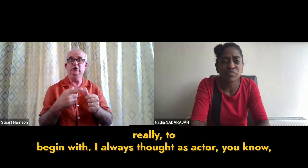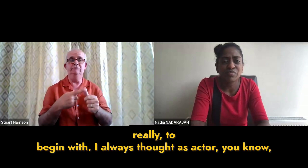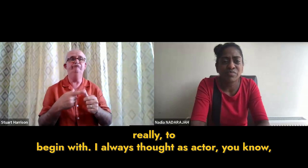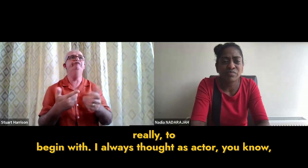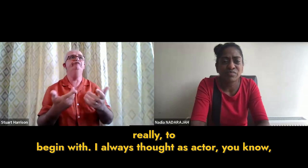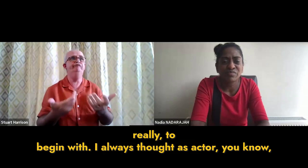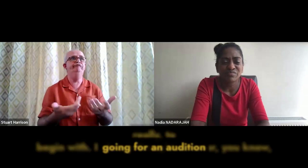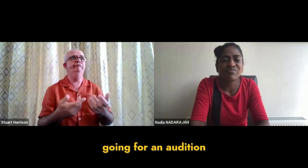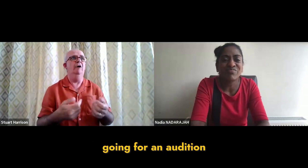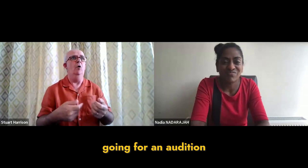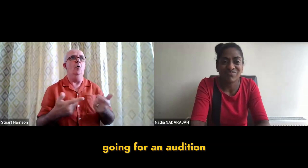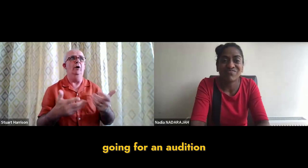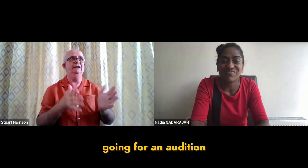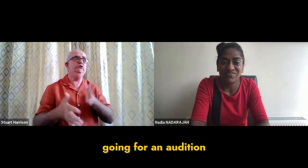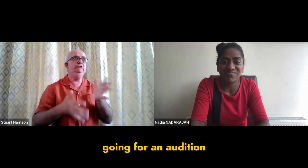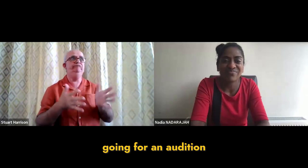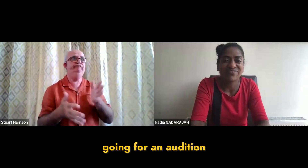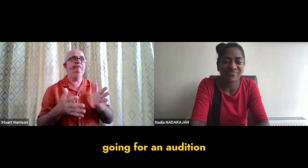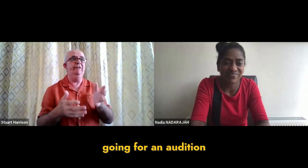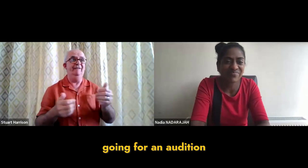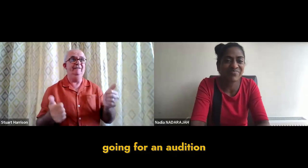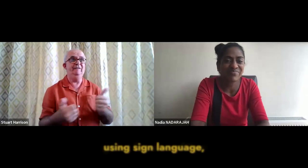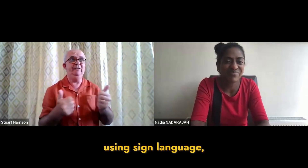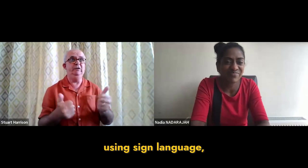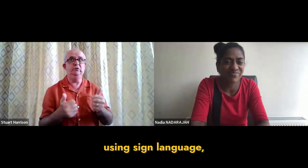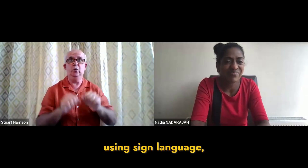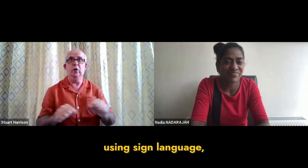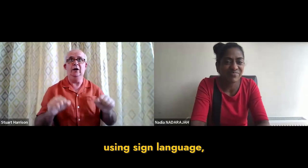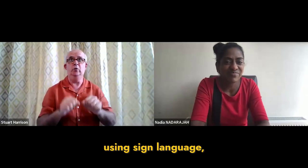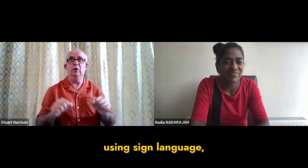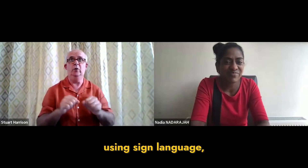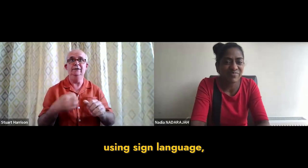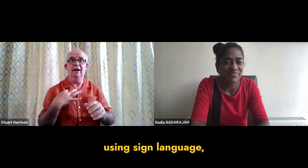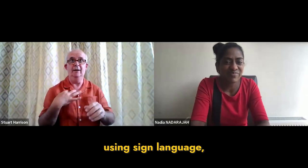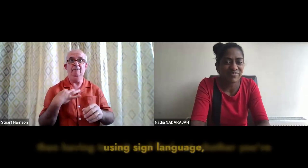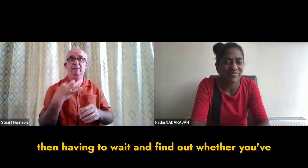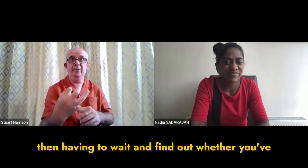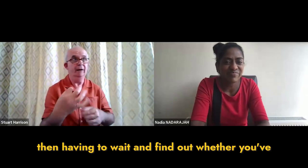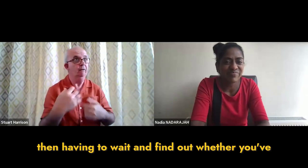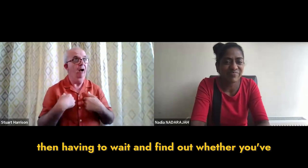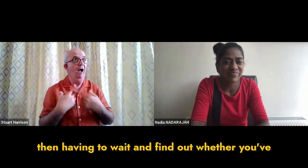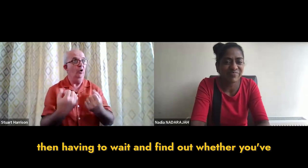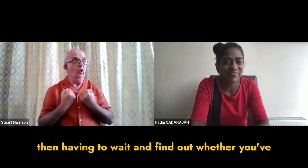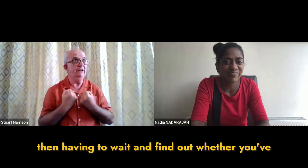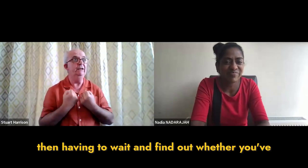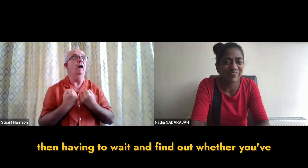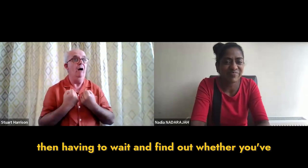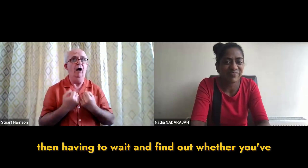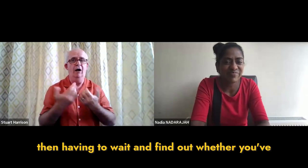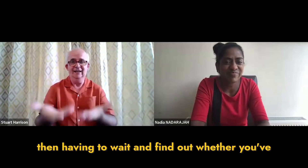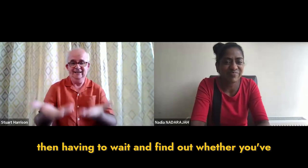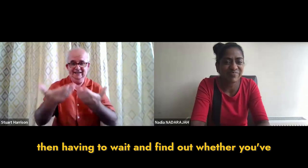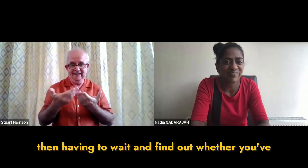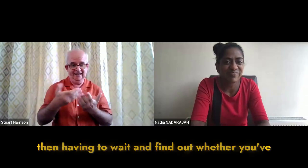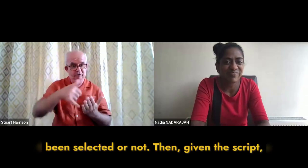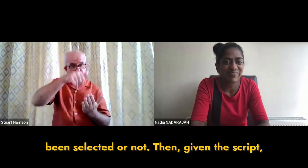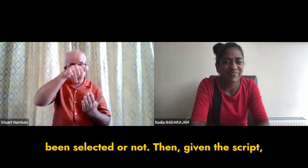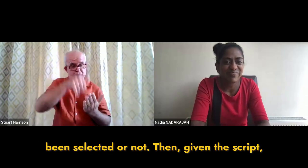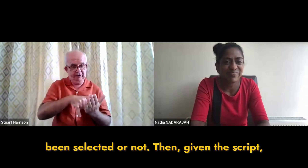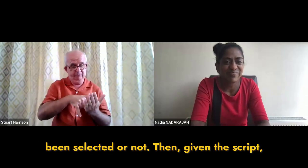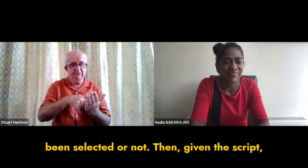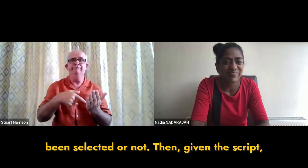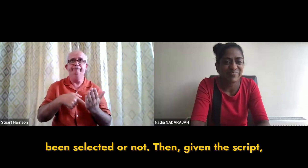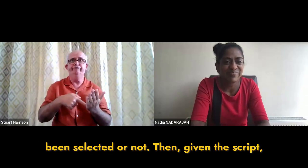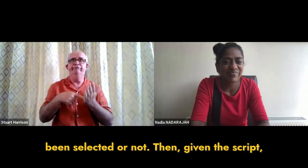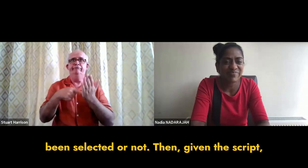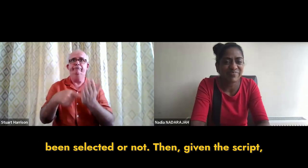as actor, going for an audition using sign language, then having to wait and find out whether you've been selected